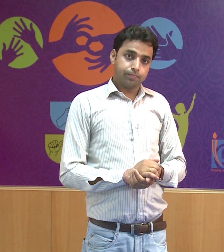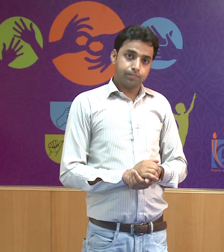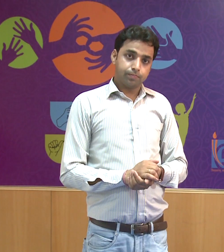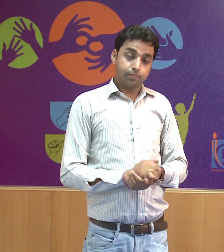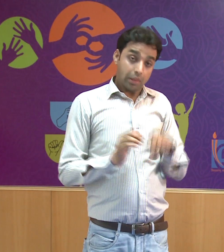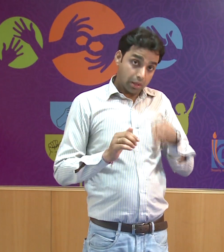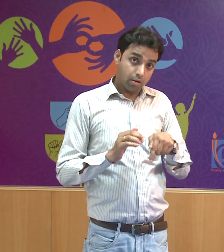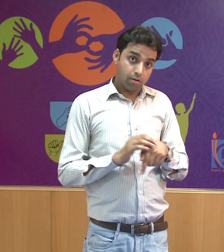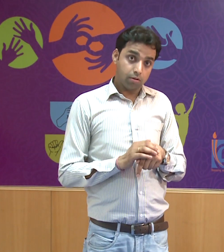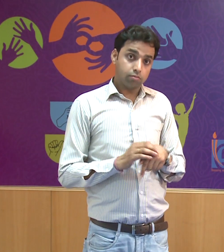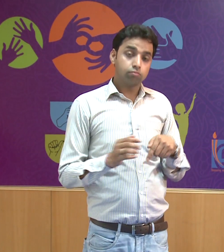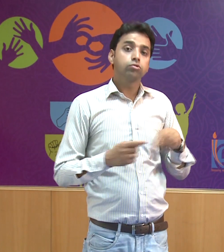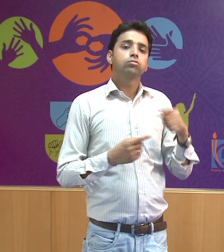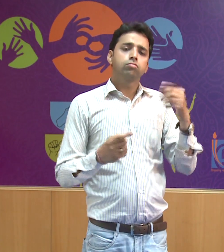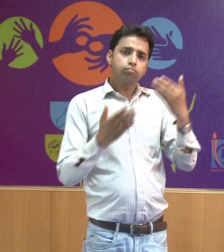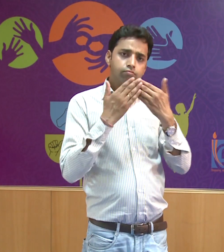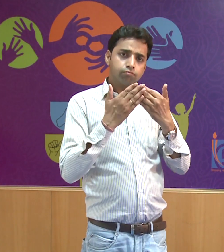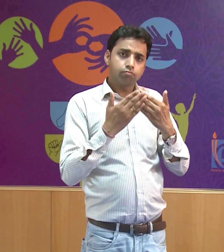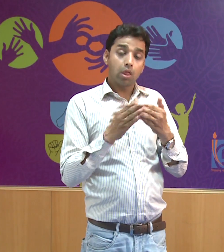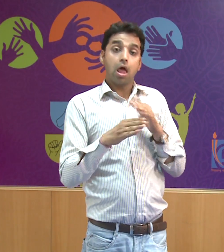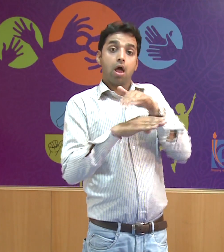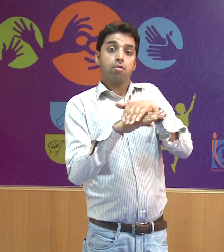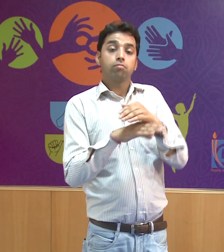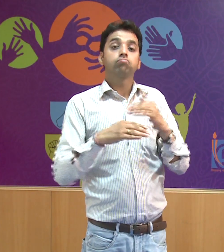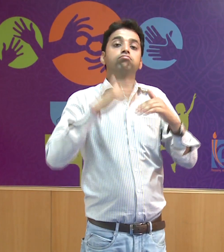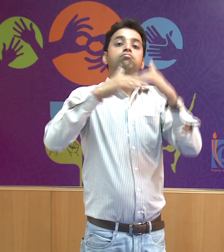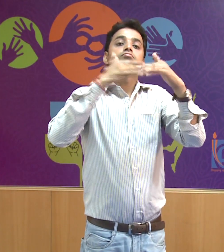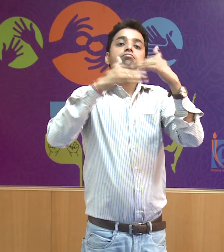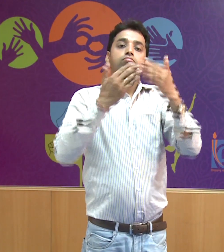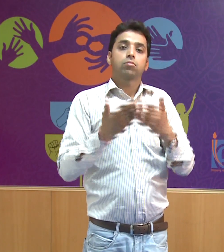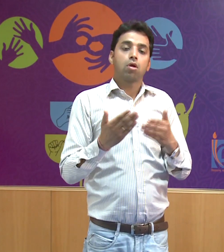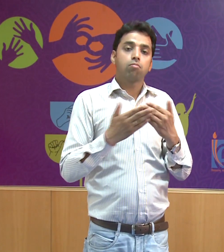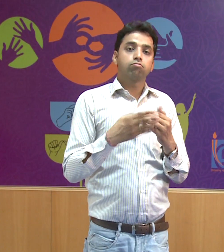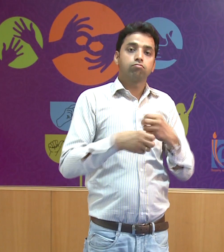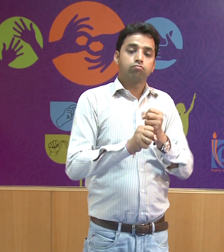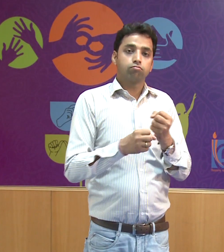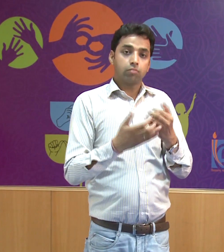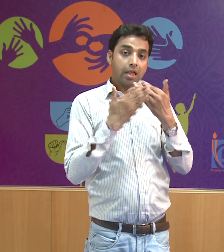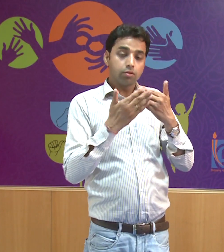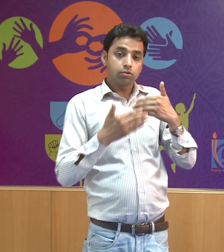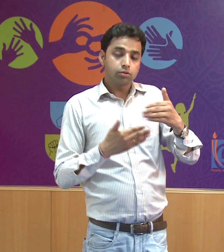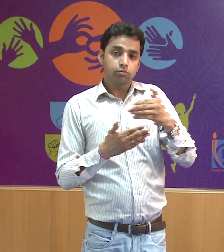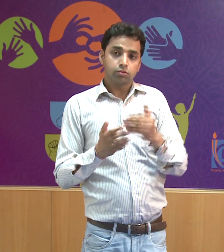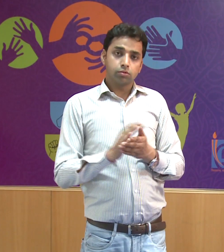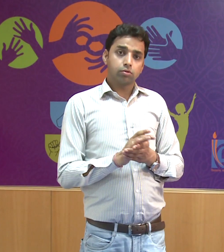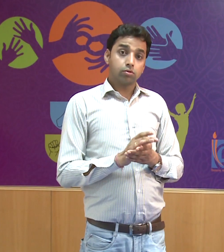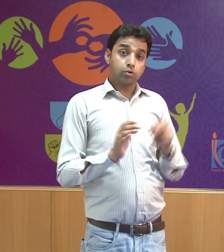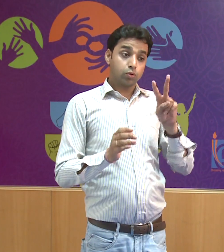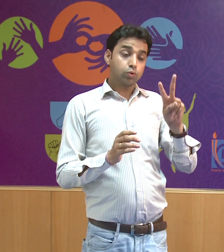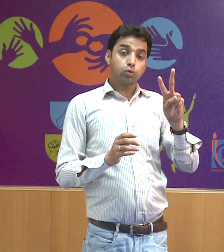Now we will study about the development of education during 20th century